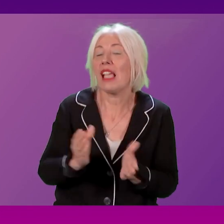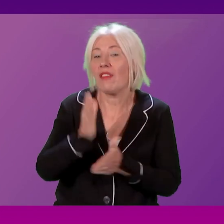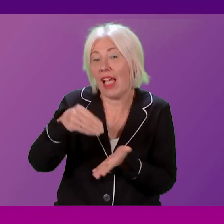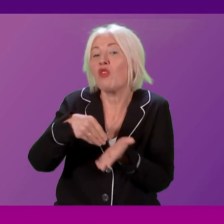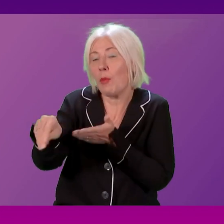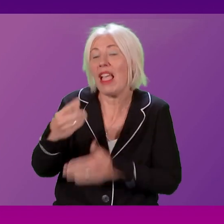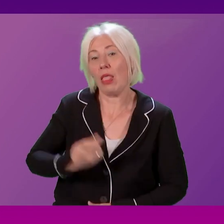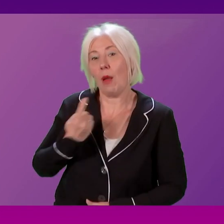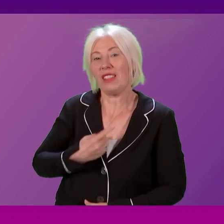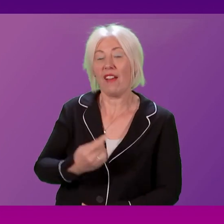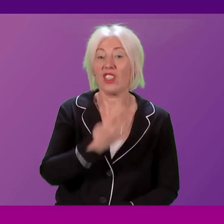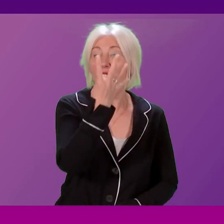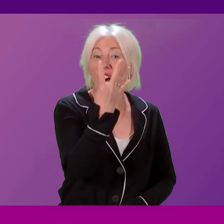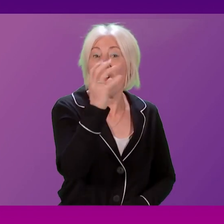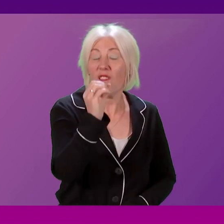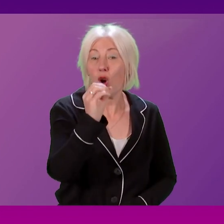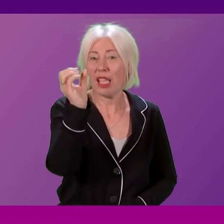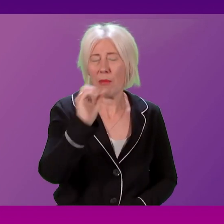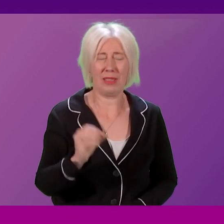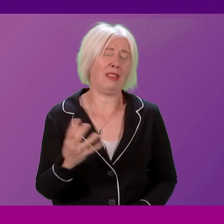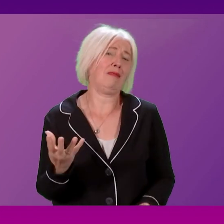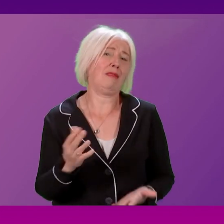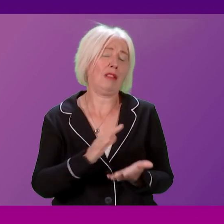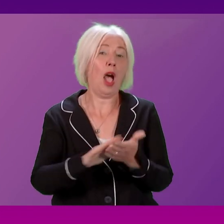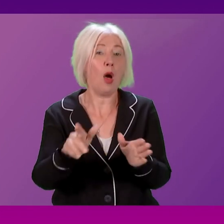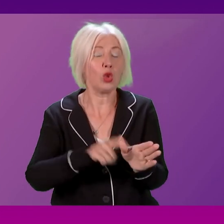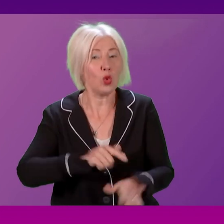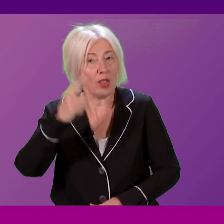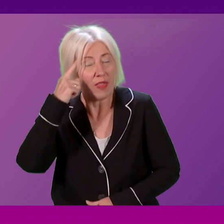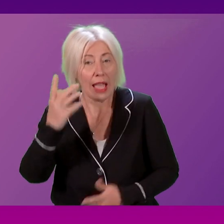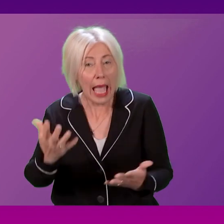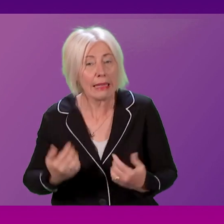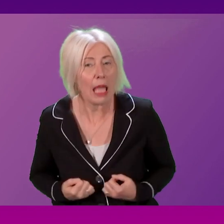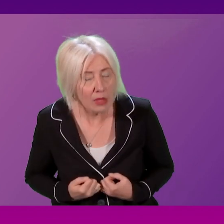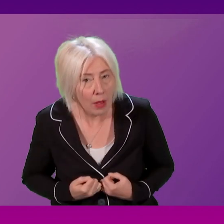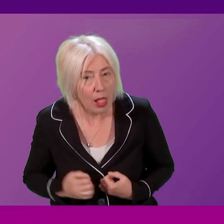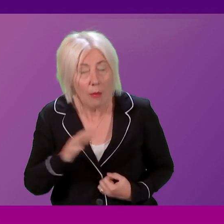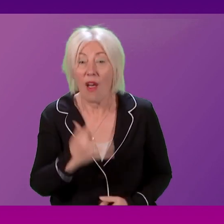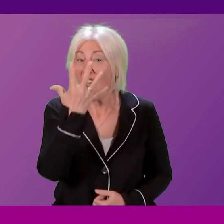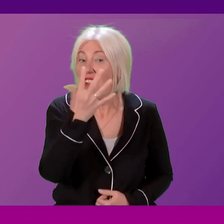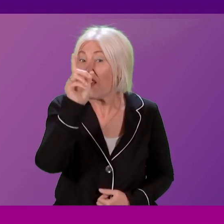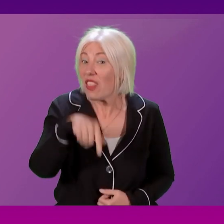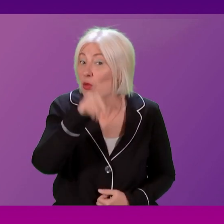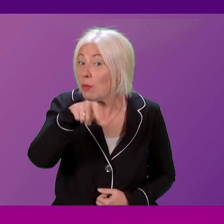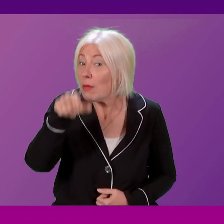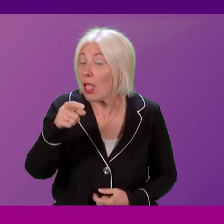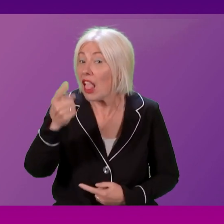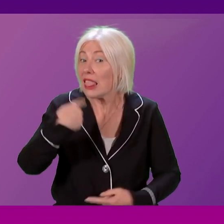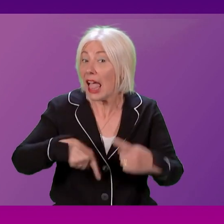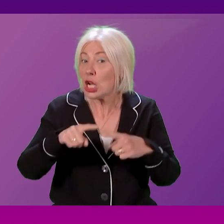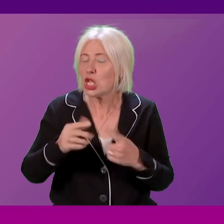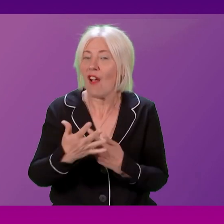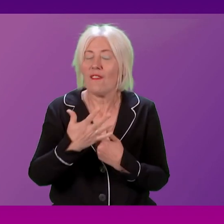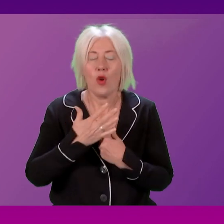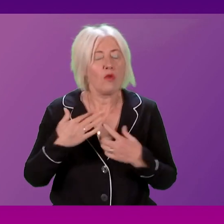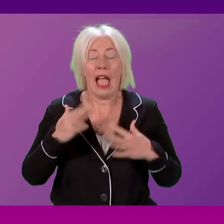40%! Why does Humza Yusuf think it's acceptable that almost 5,000 patients last year were forced